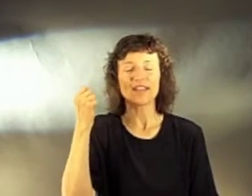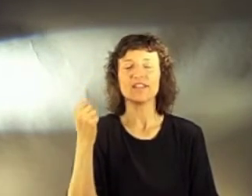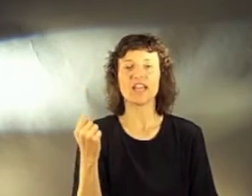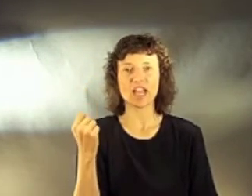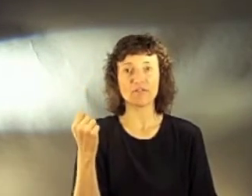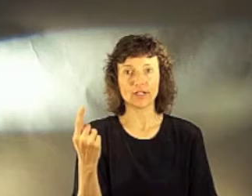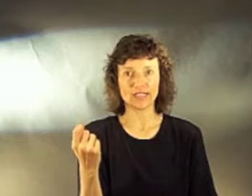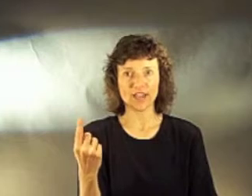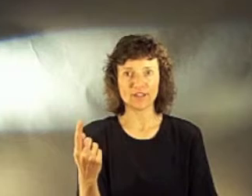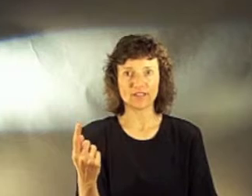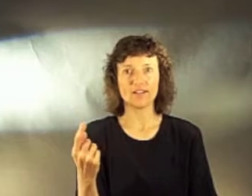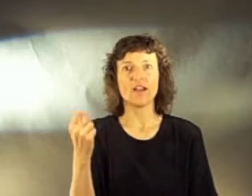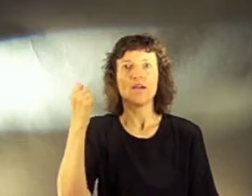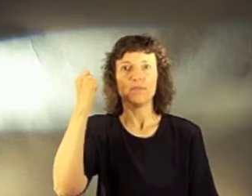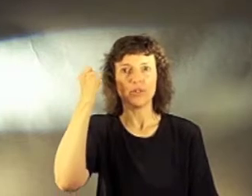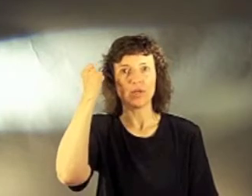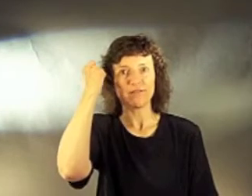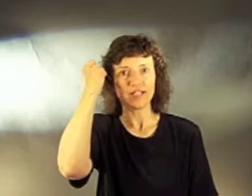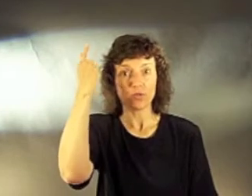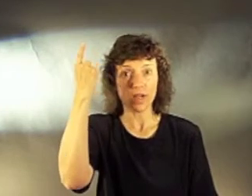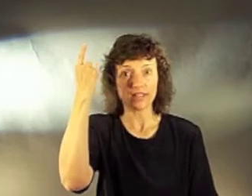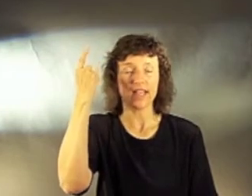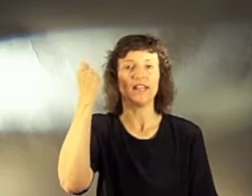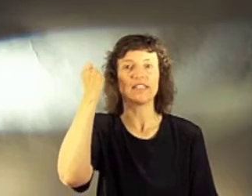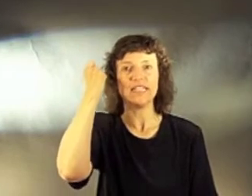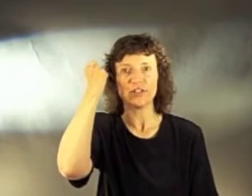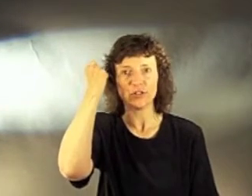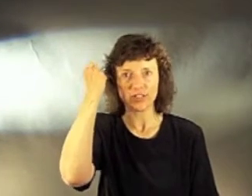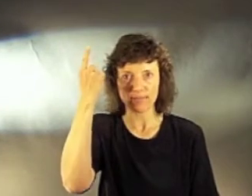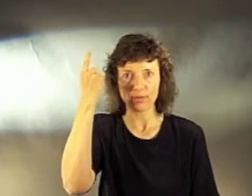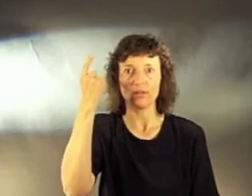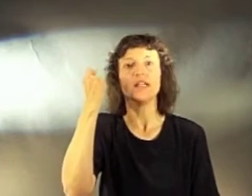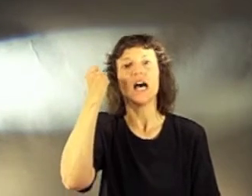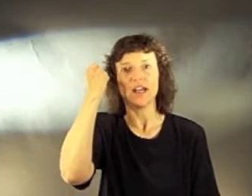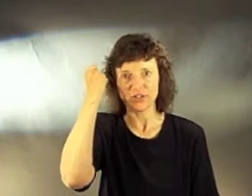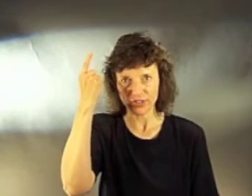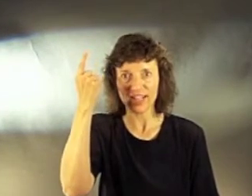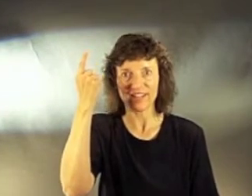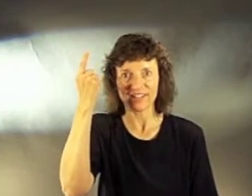the sign for 11, but you only flick once and it's near your temple. Understand.